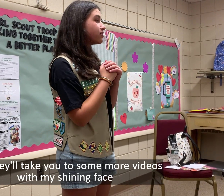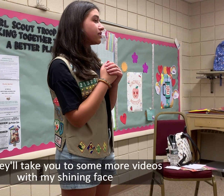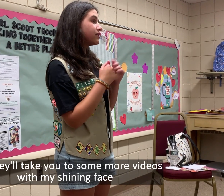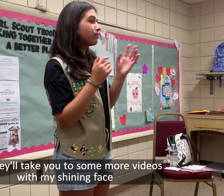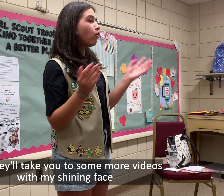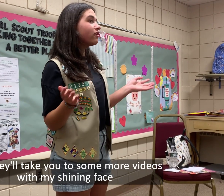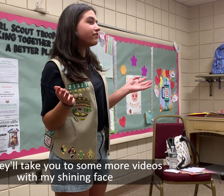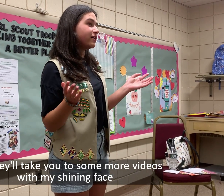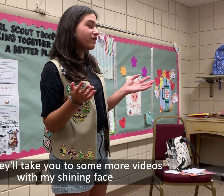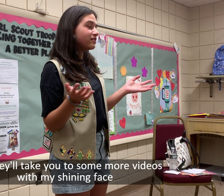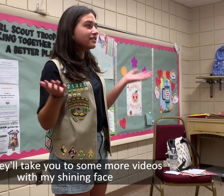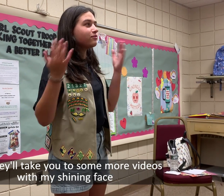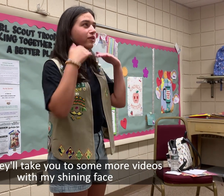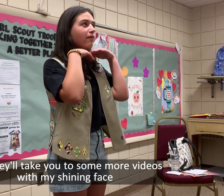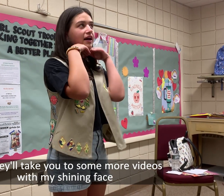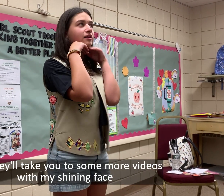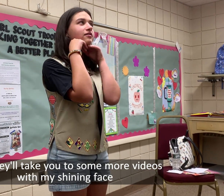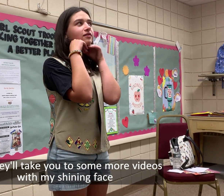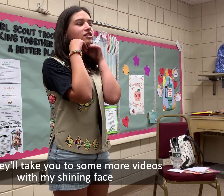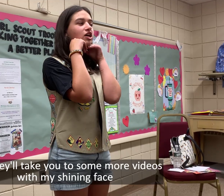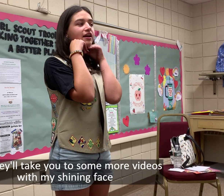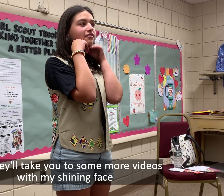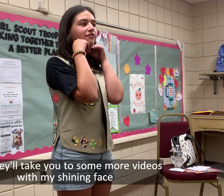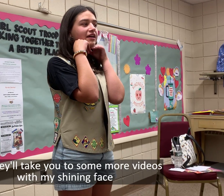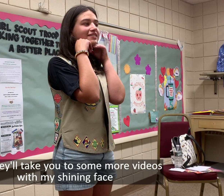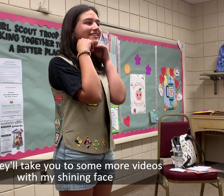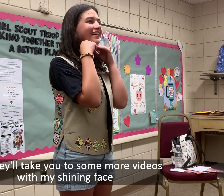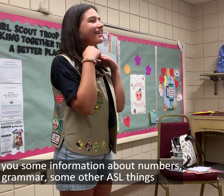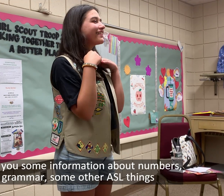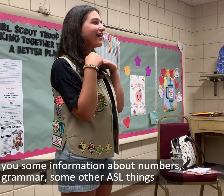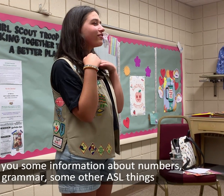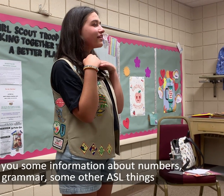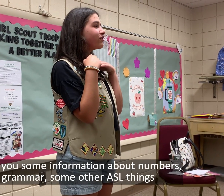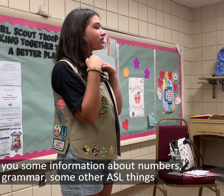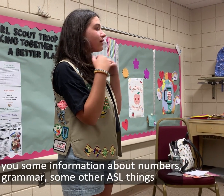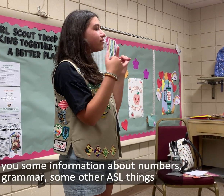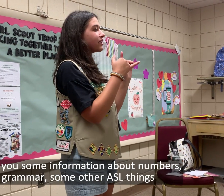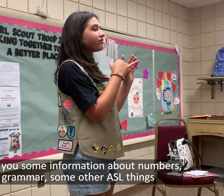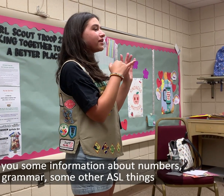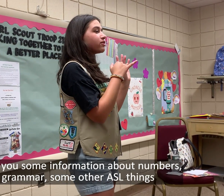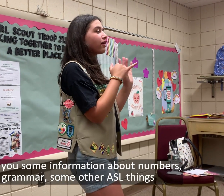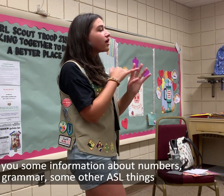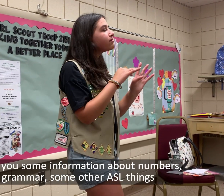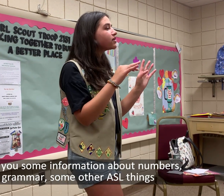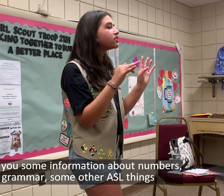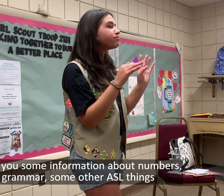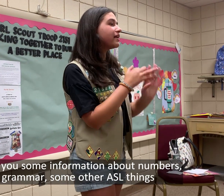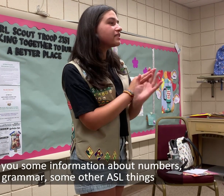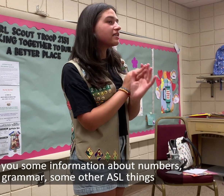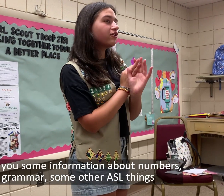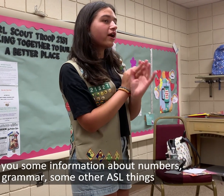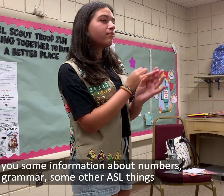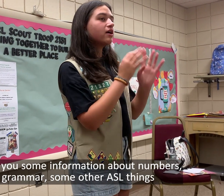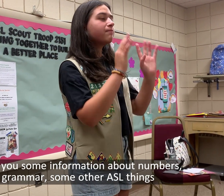to some more videos with my shining face that'll give you some information about numbers, basic grammar,